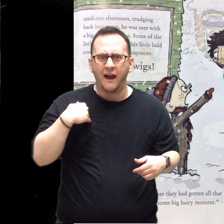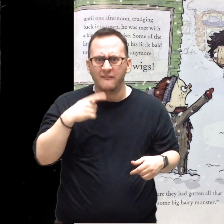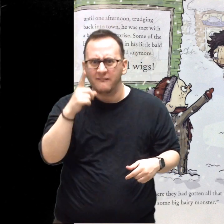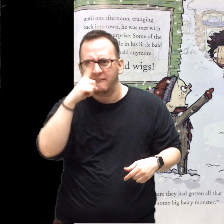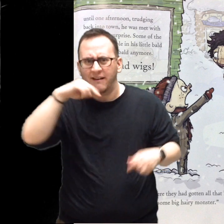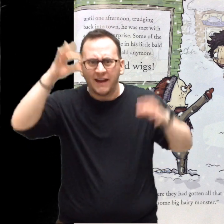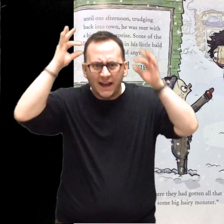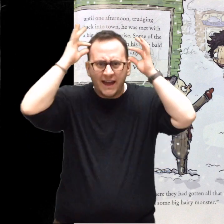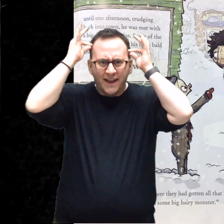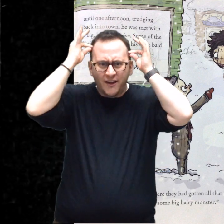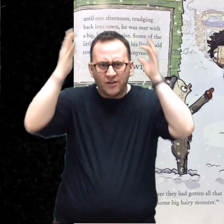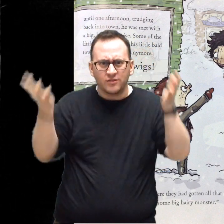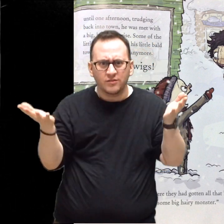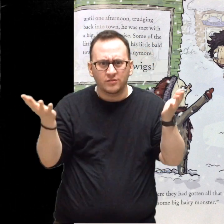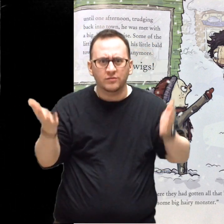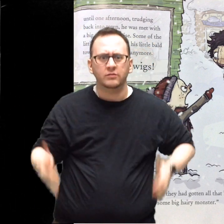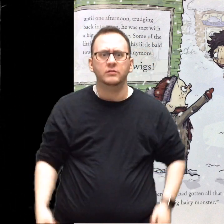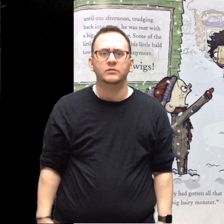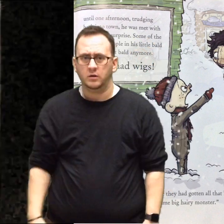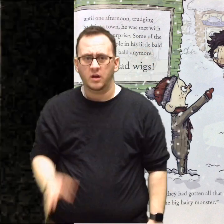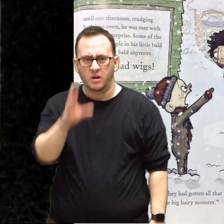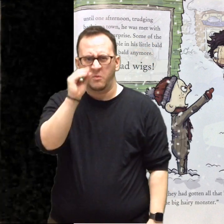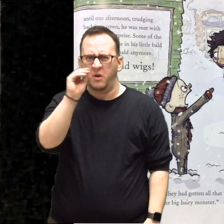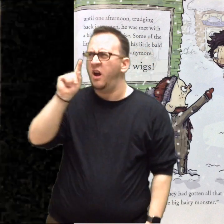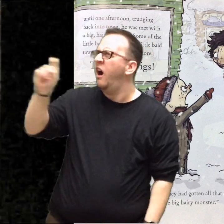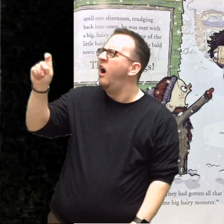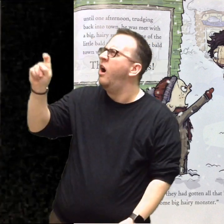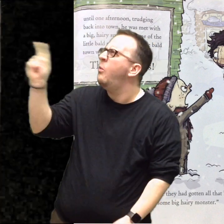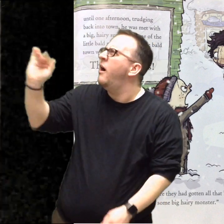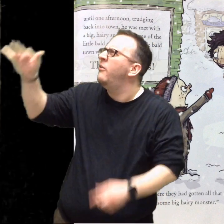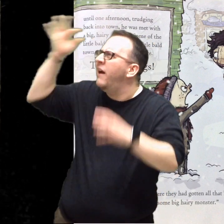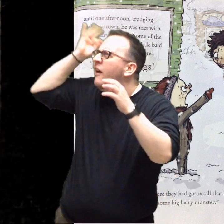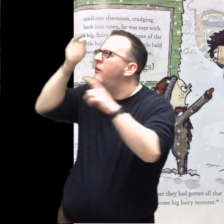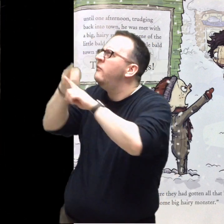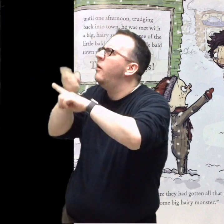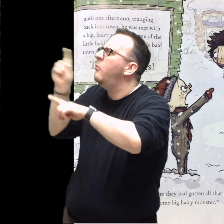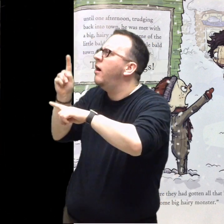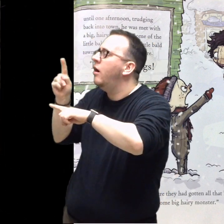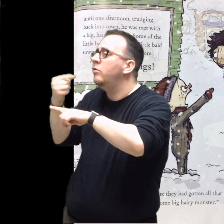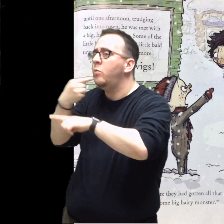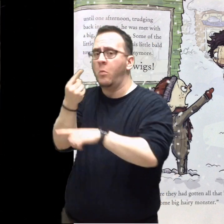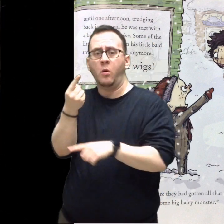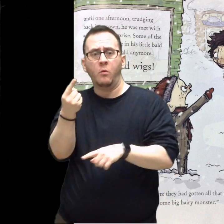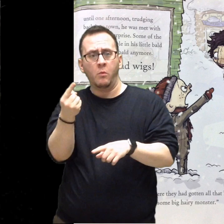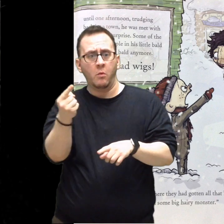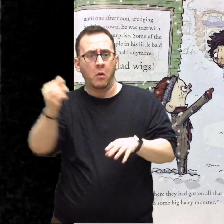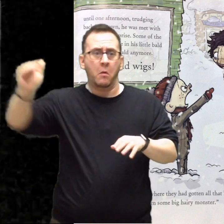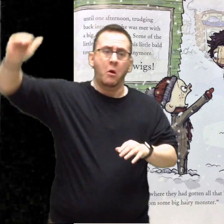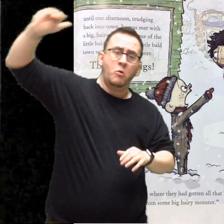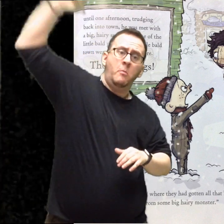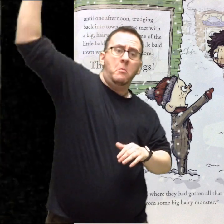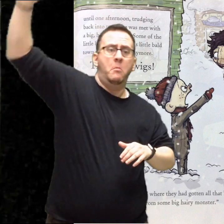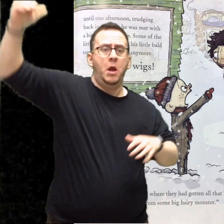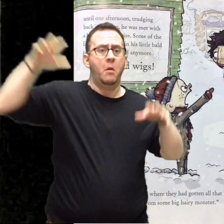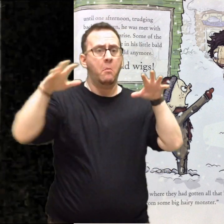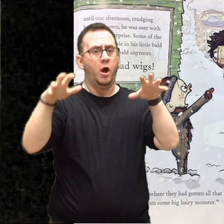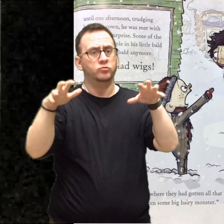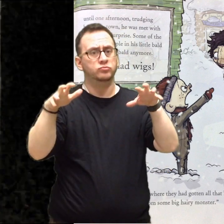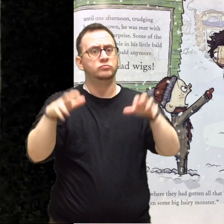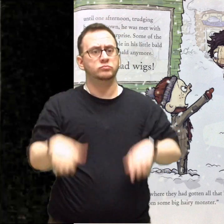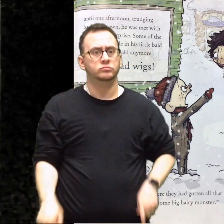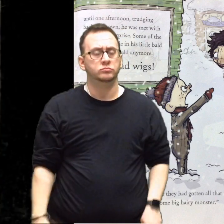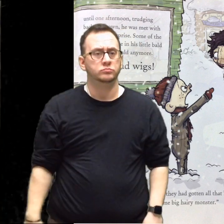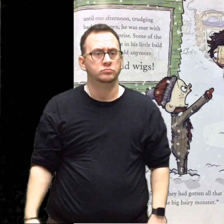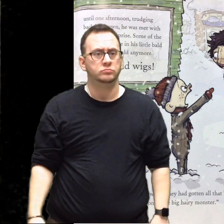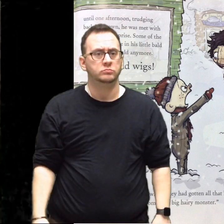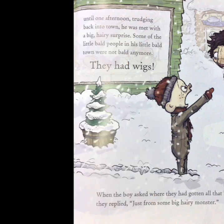bald anymore. They had wigs! When the boy asked where they had gotten all that hair, they replied, "Just from some